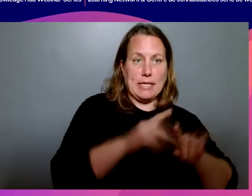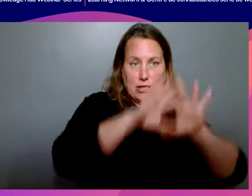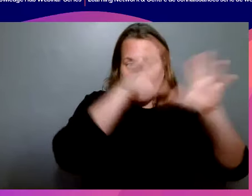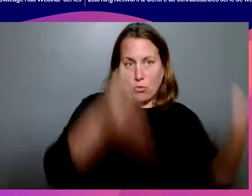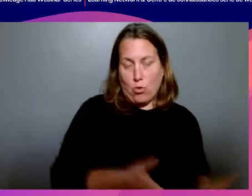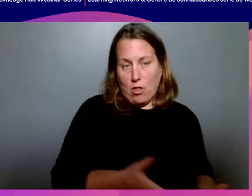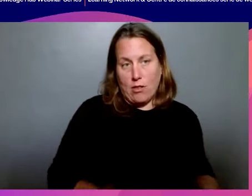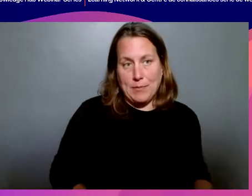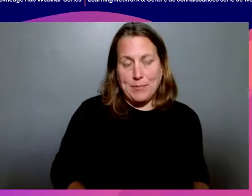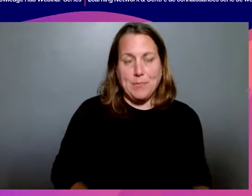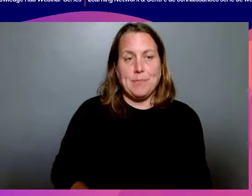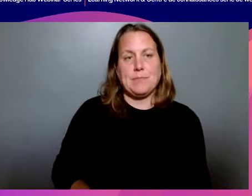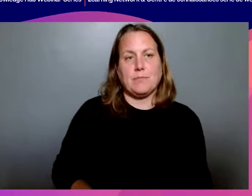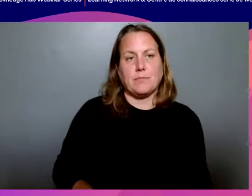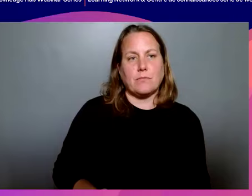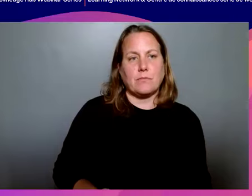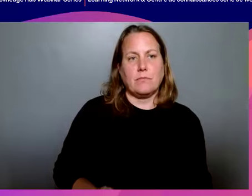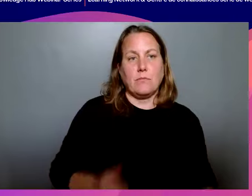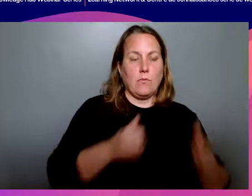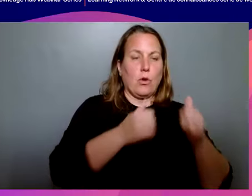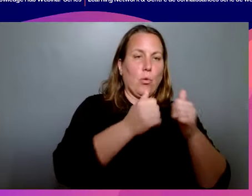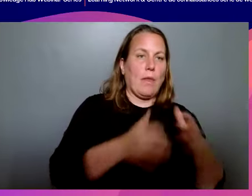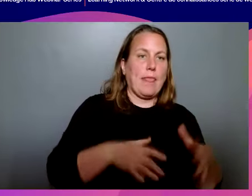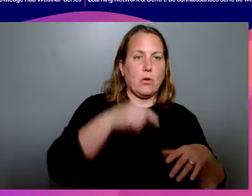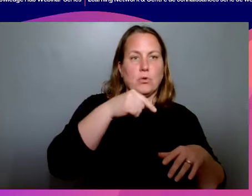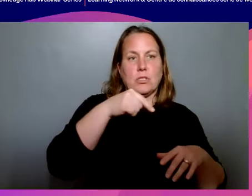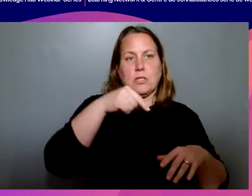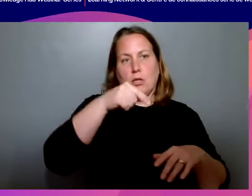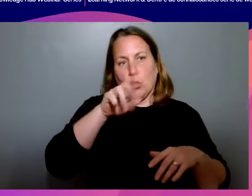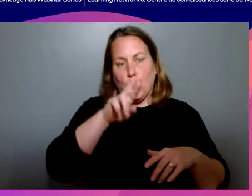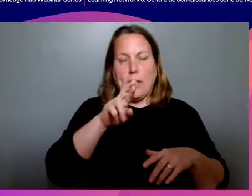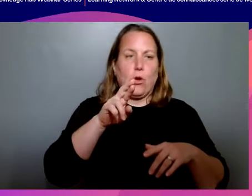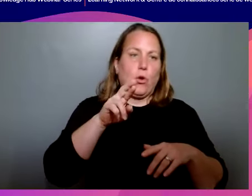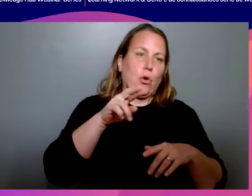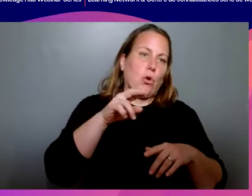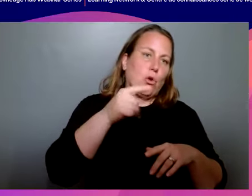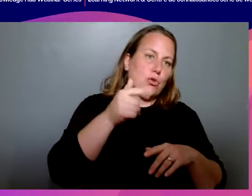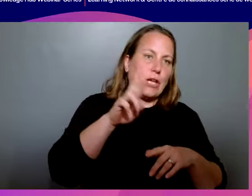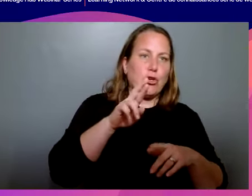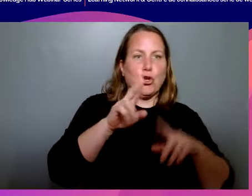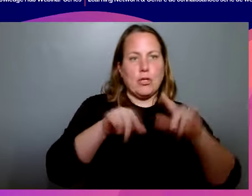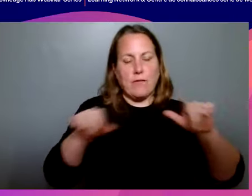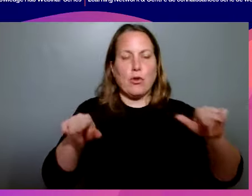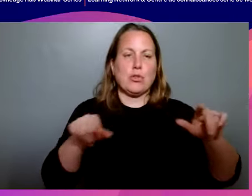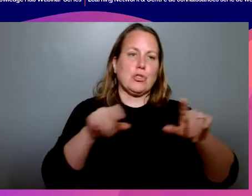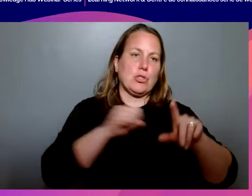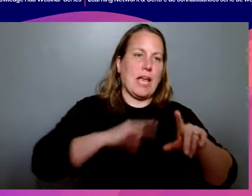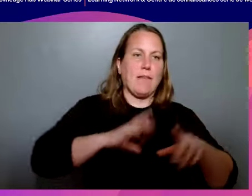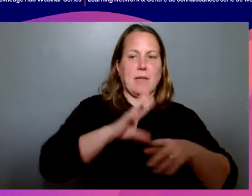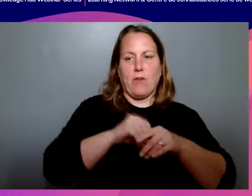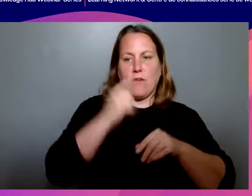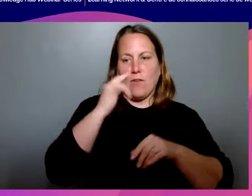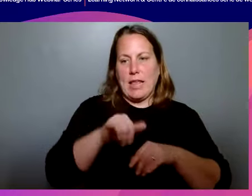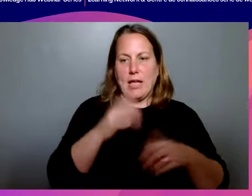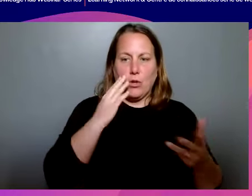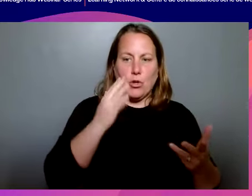without the queer gender diverse staff being the one doing it? The emotional labor is not ours to